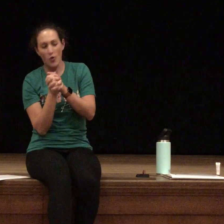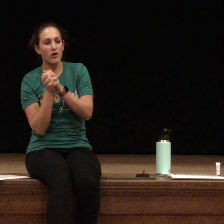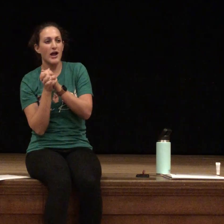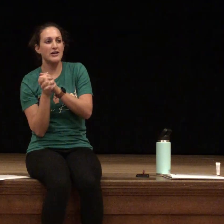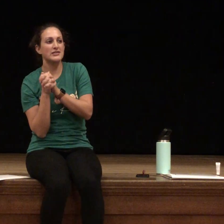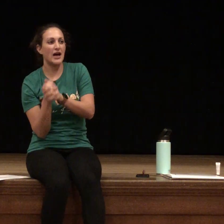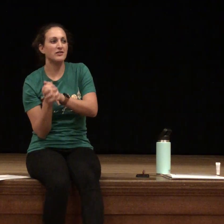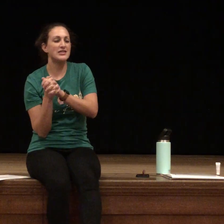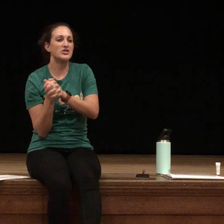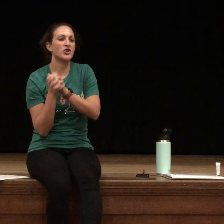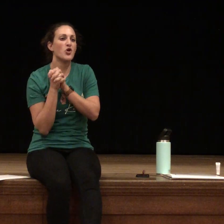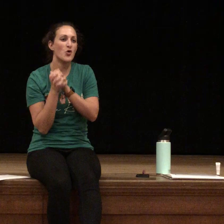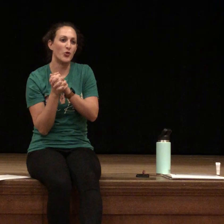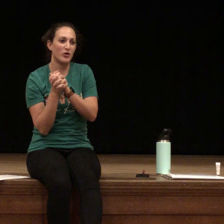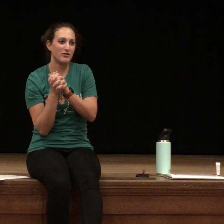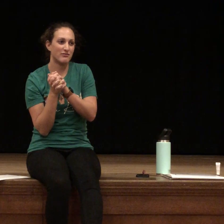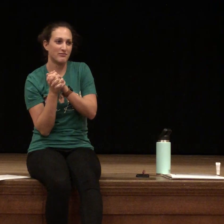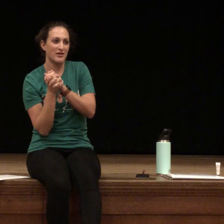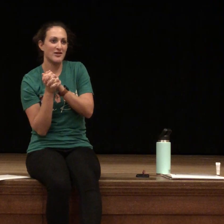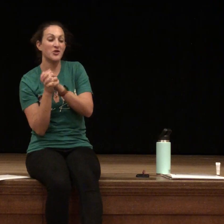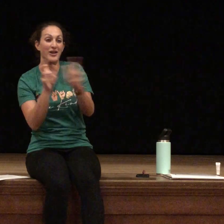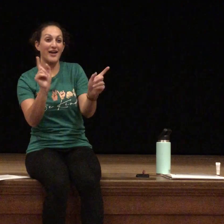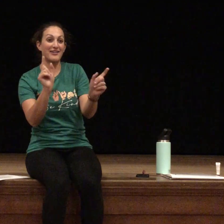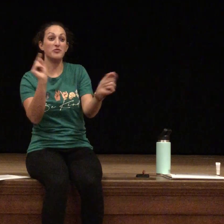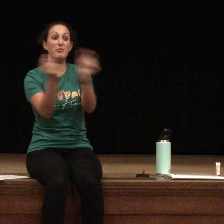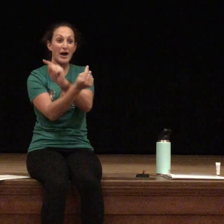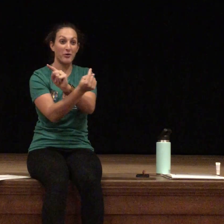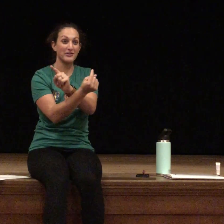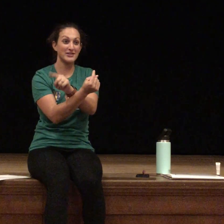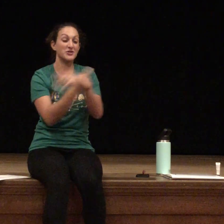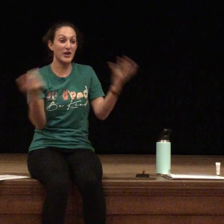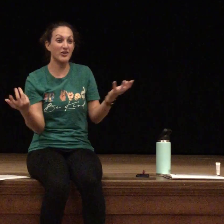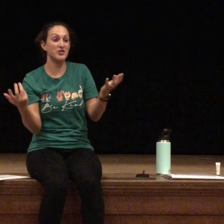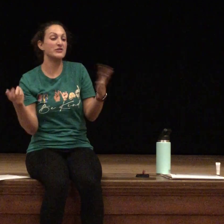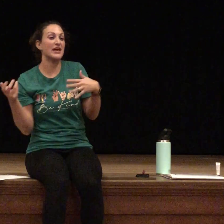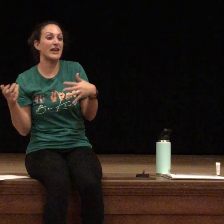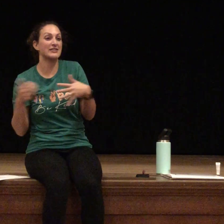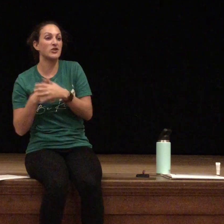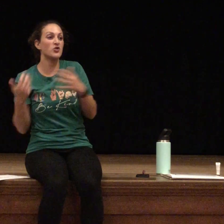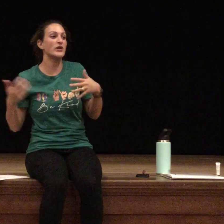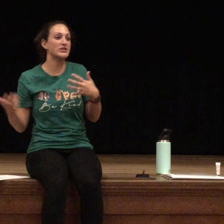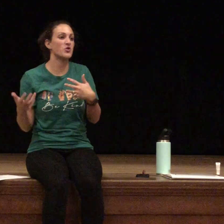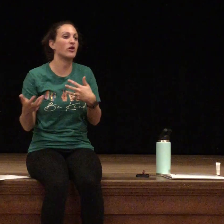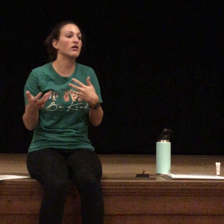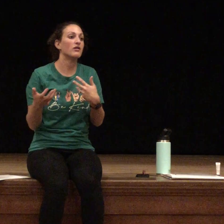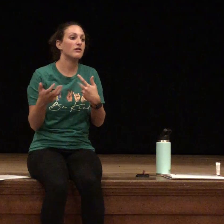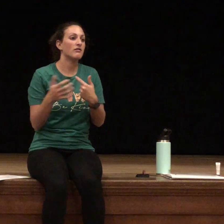your ASL teacher who. So again, it would be backwards. So in English you would say it as in who is your